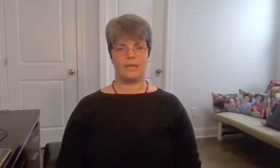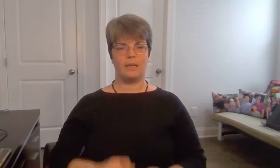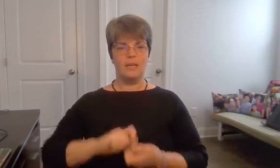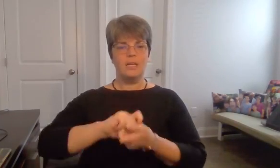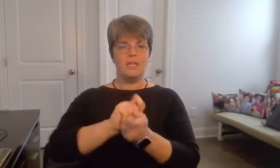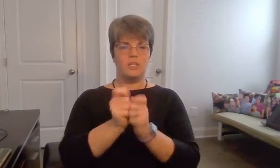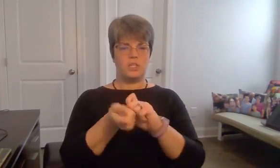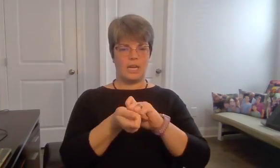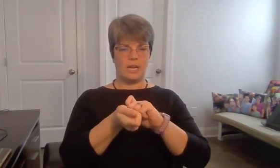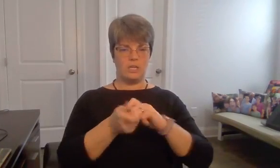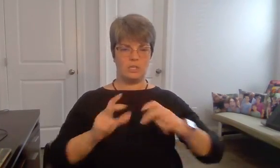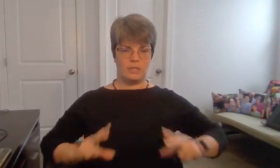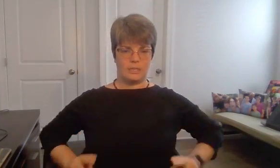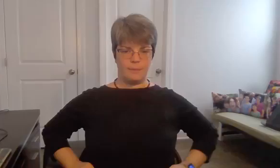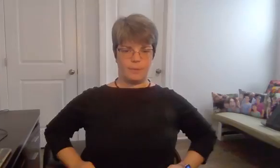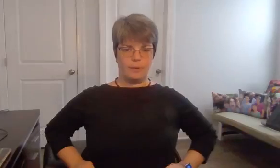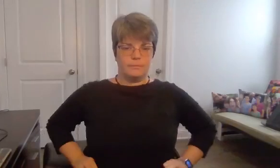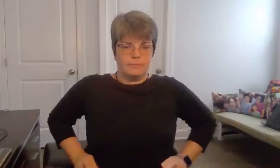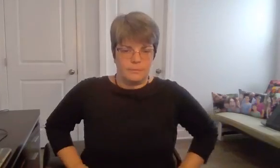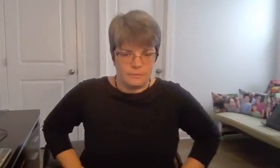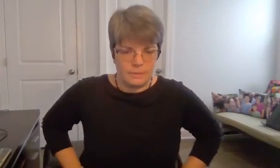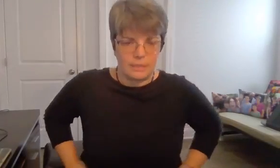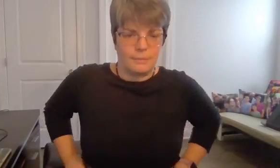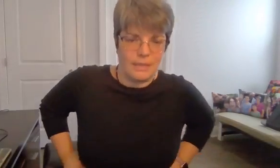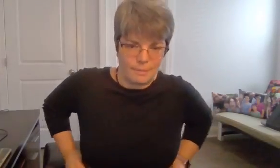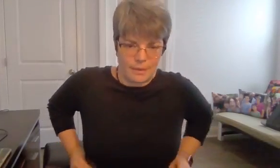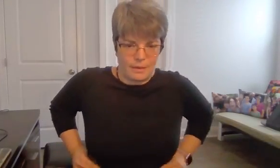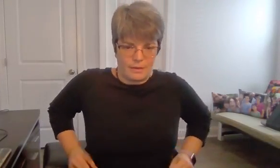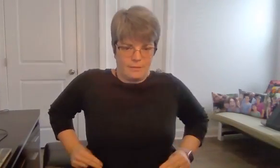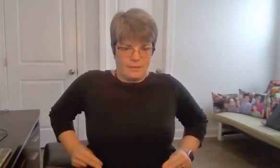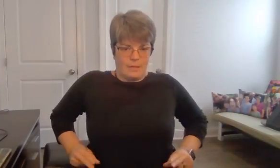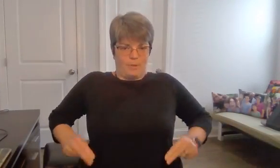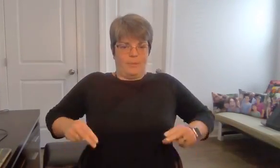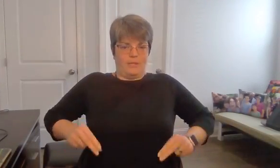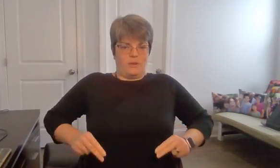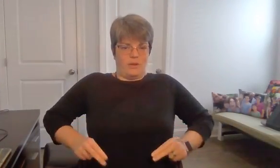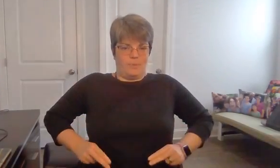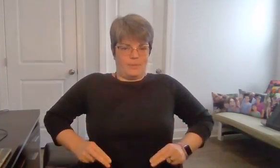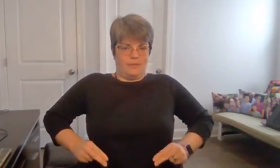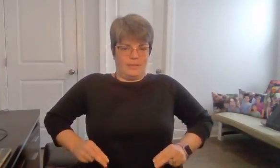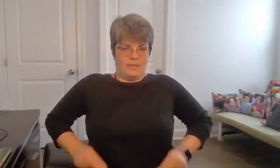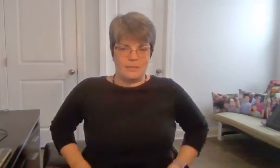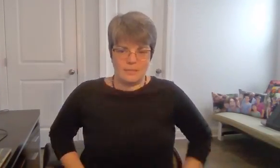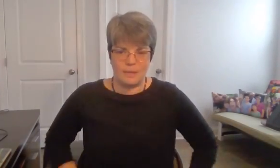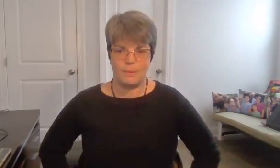like change a diaper. You can see my diaper down here. Diaper, but it's on your hips like this. Diaper.